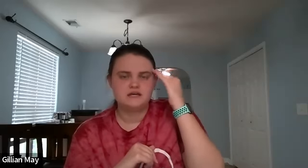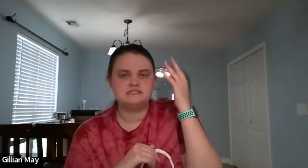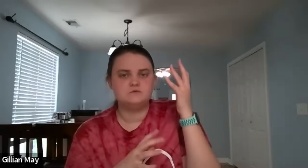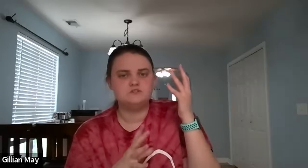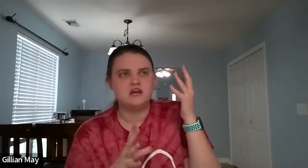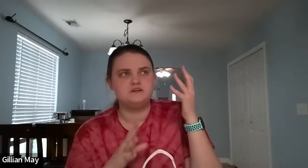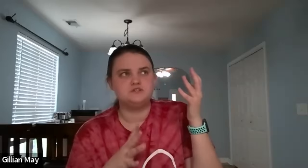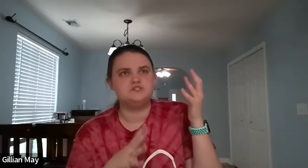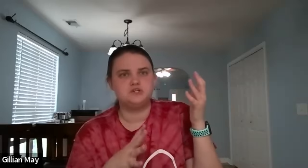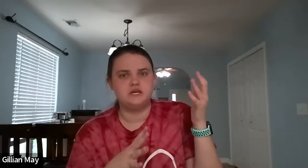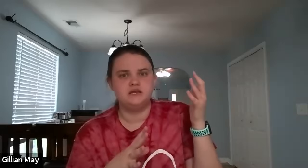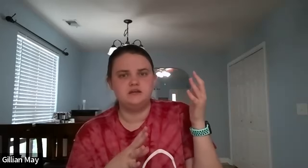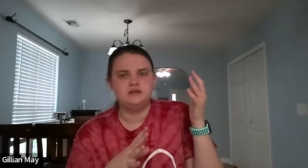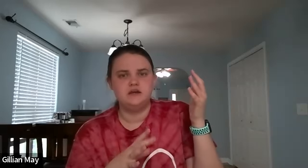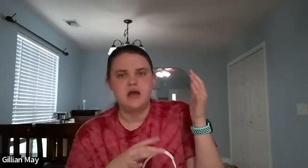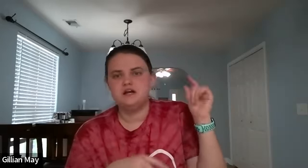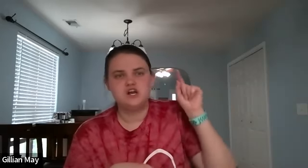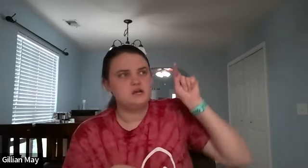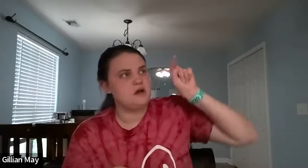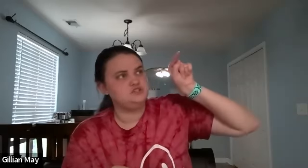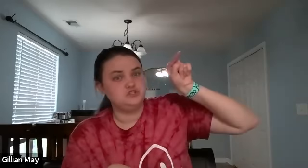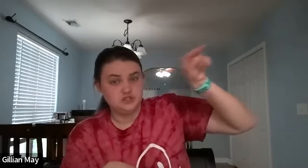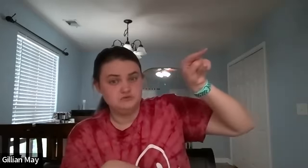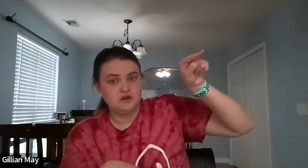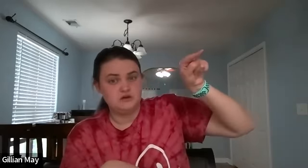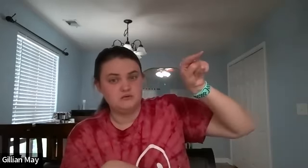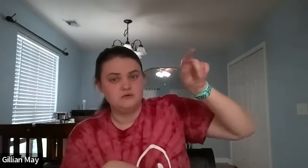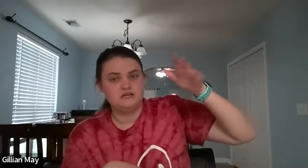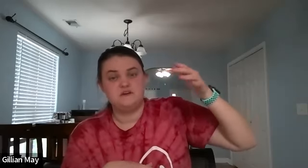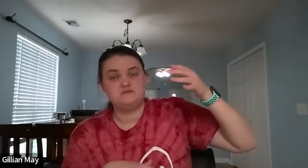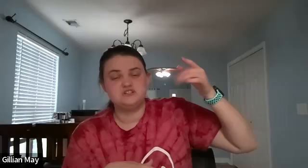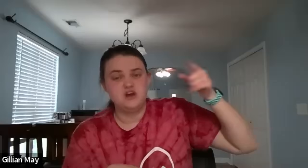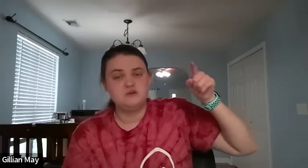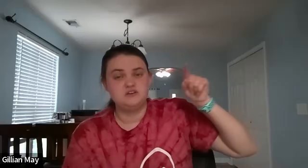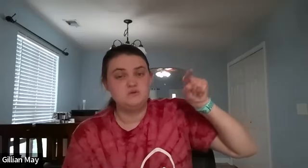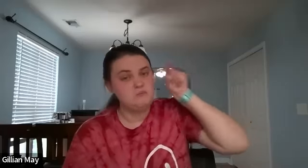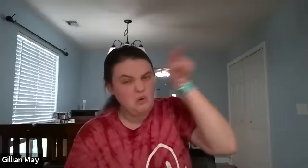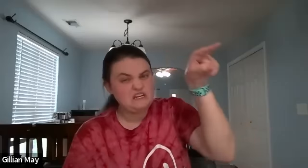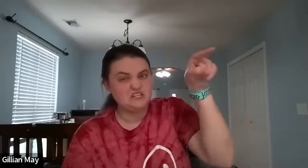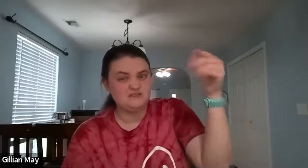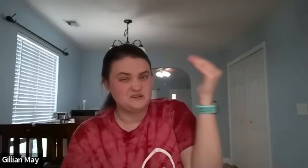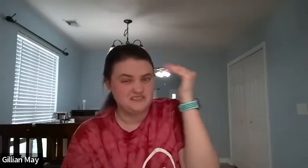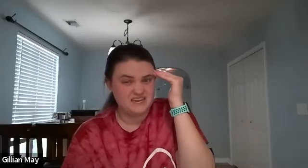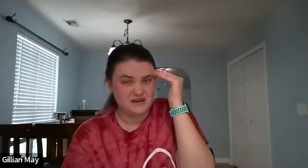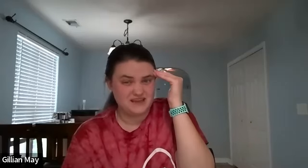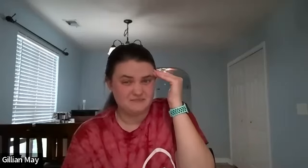it's almost kind of understood. I'm not talking about do you know, because if I was going to talk about you, I'm pointing at you first and then I'm tapping,